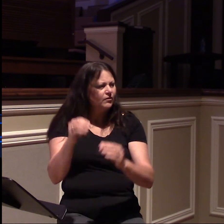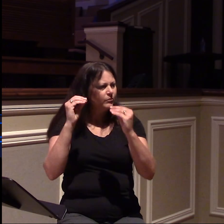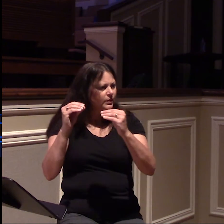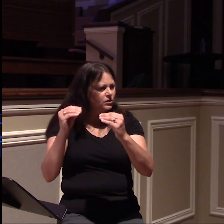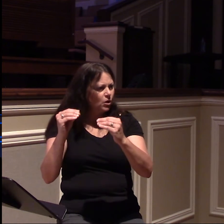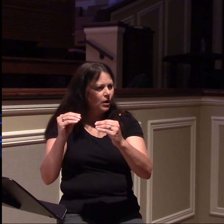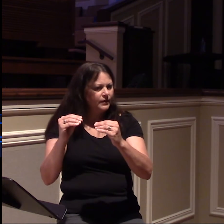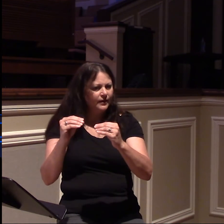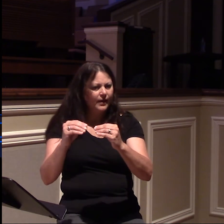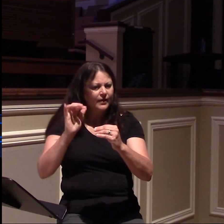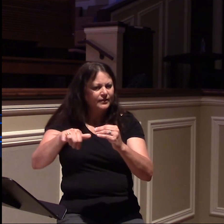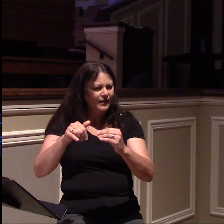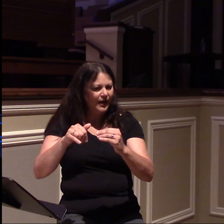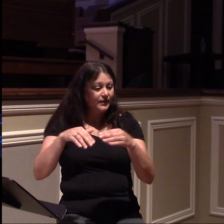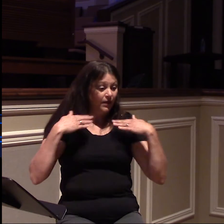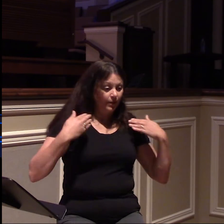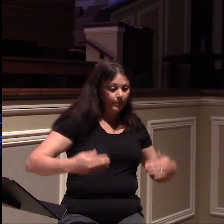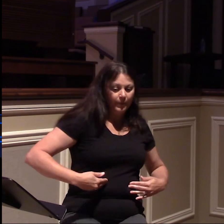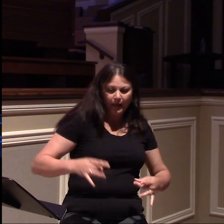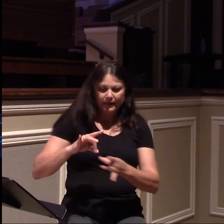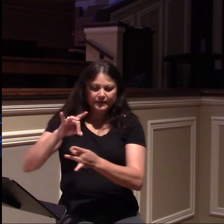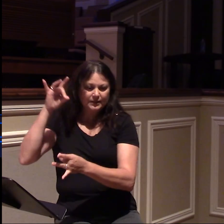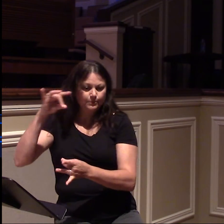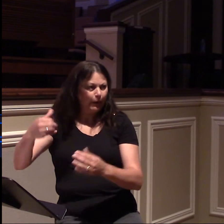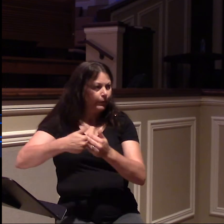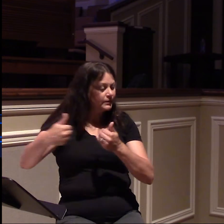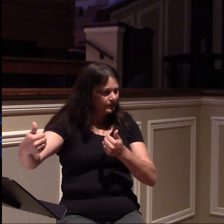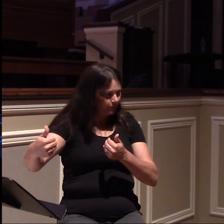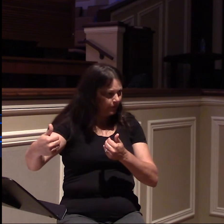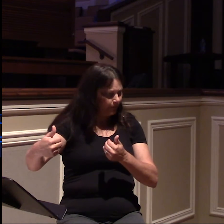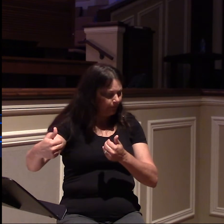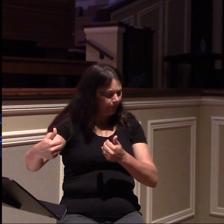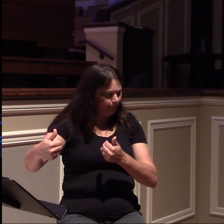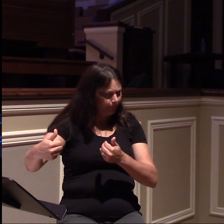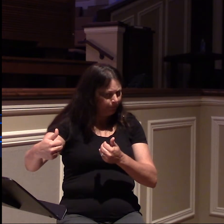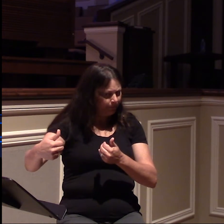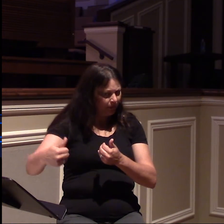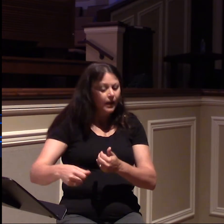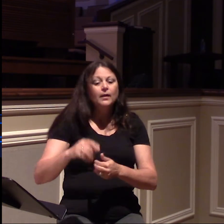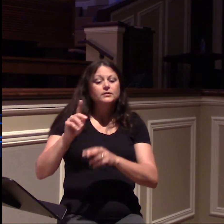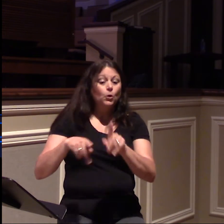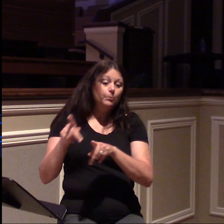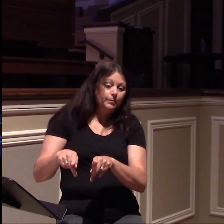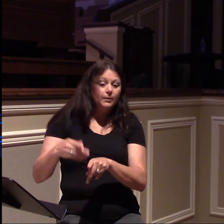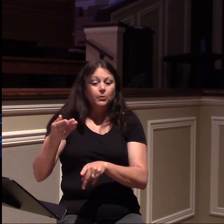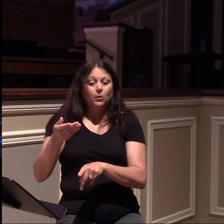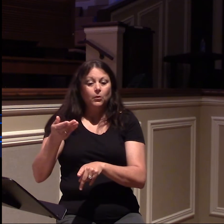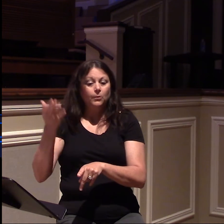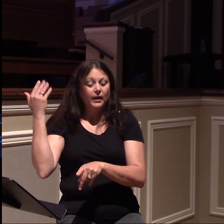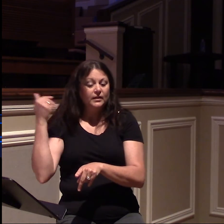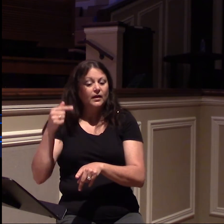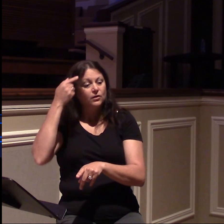our spirit and our bodies. The body doesn't matter and the spirit is all that matters. So it doesn't matter what you do with your bodies and it doesn't matter what you